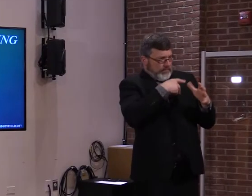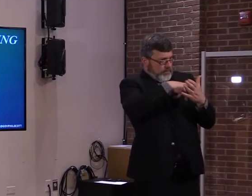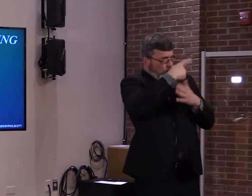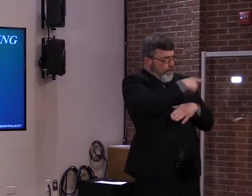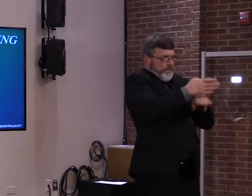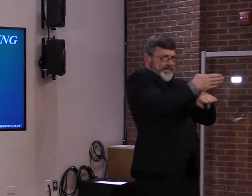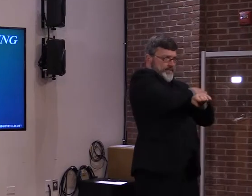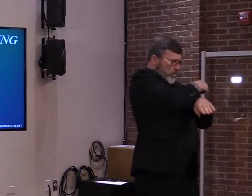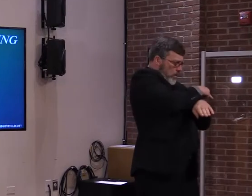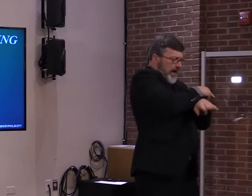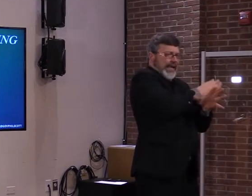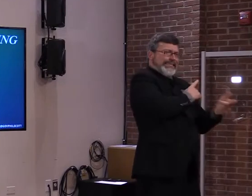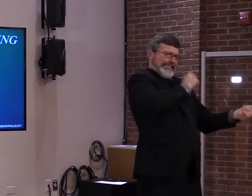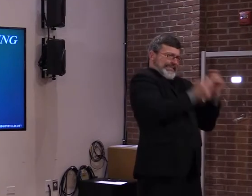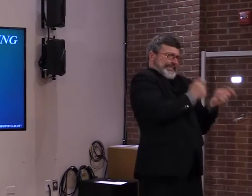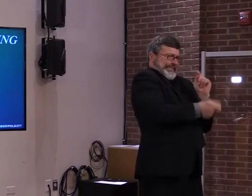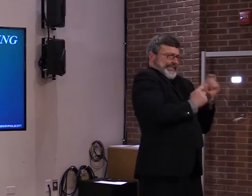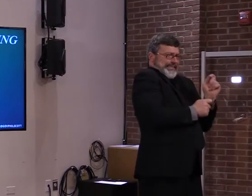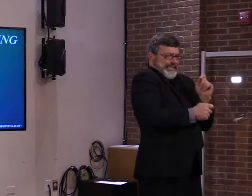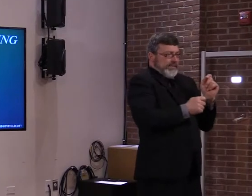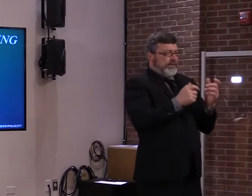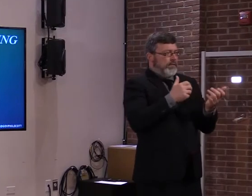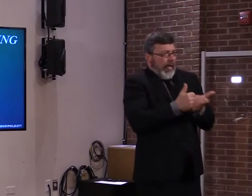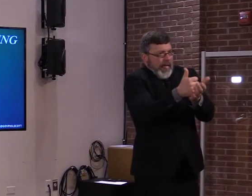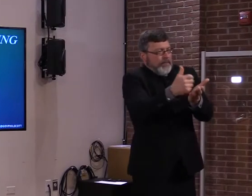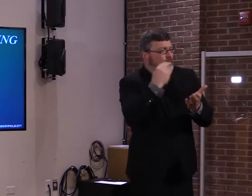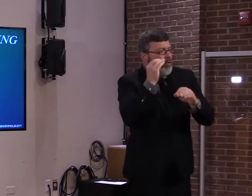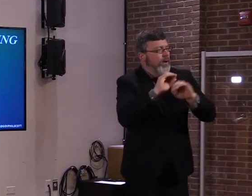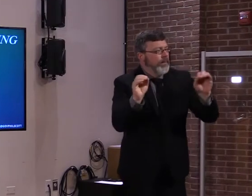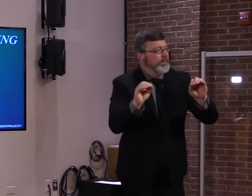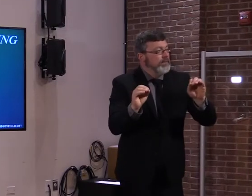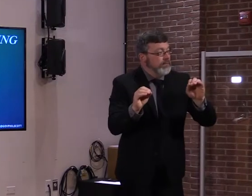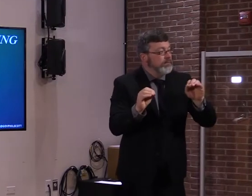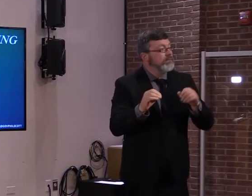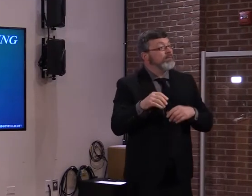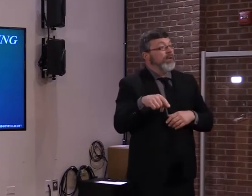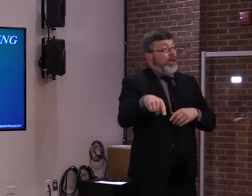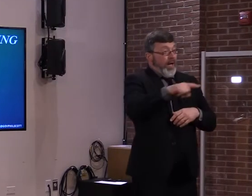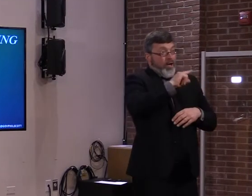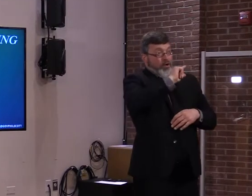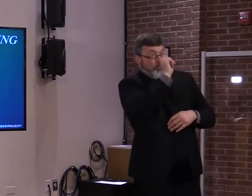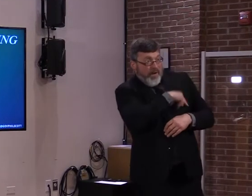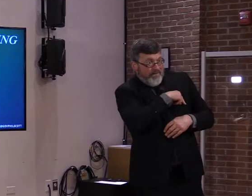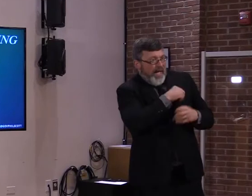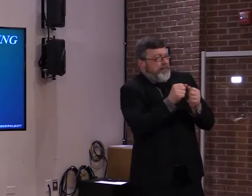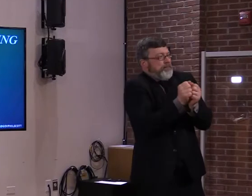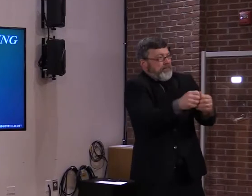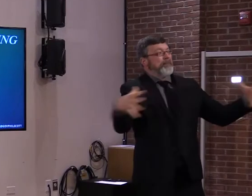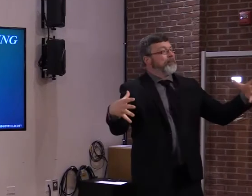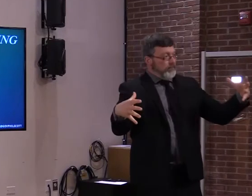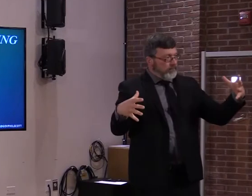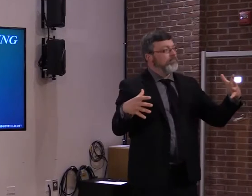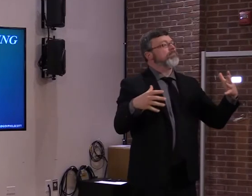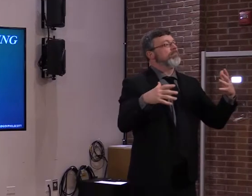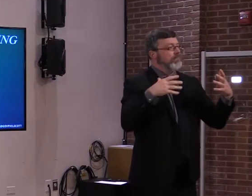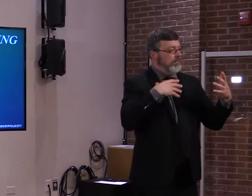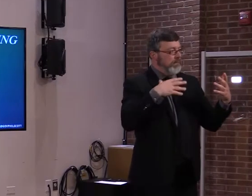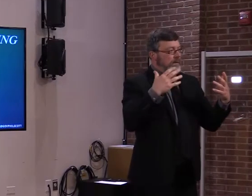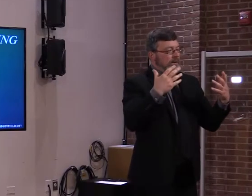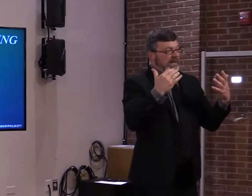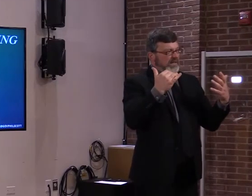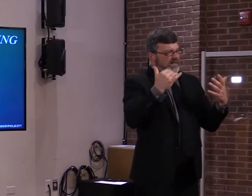In fact, we've expanded criteria so that we can house more people to the tune of $41 million.